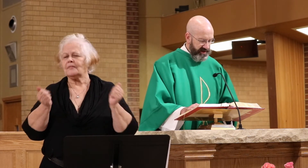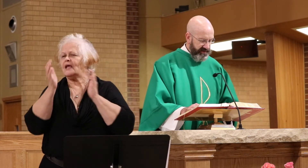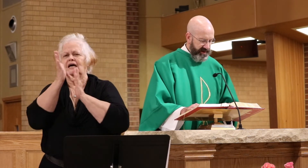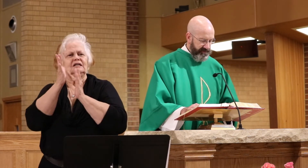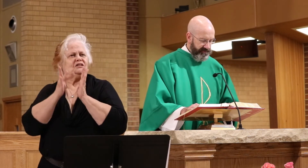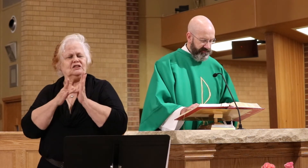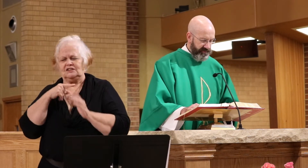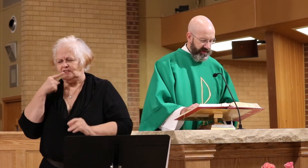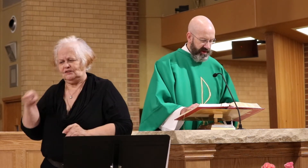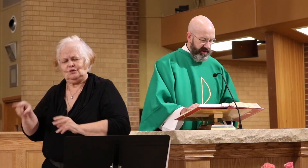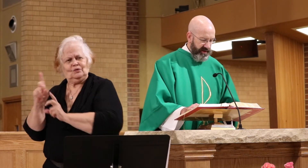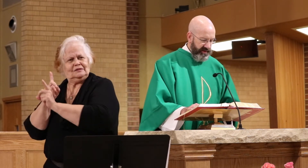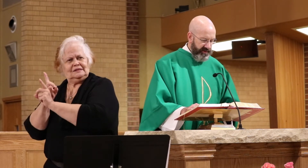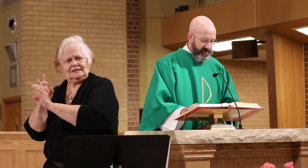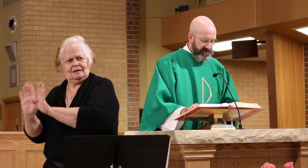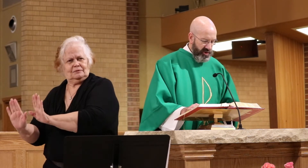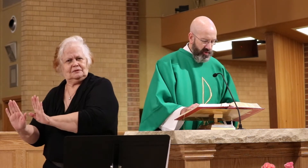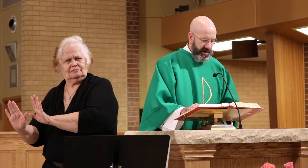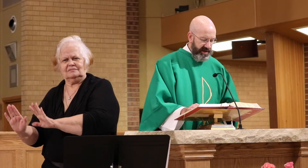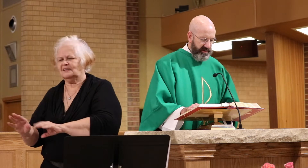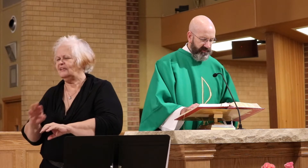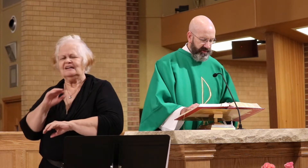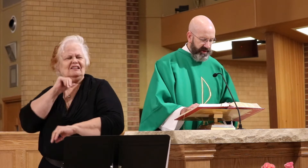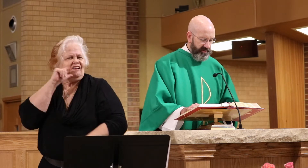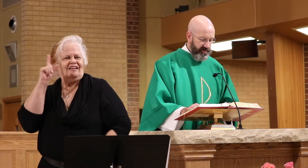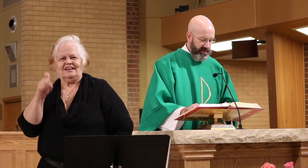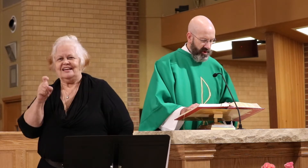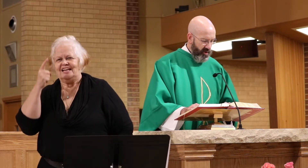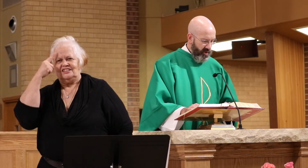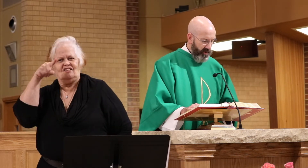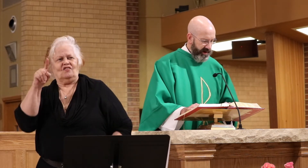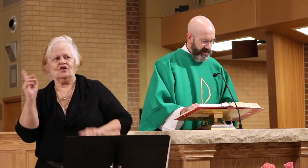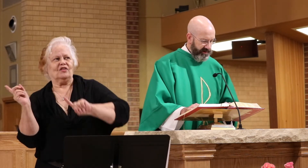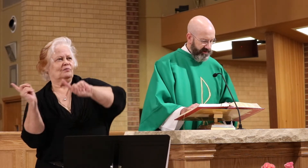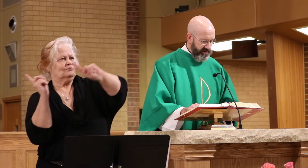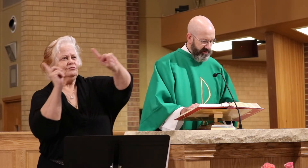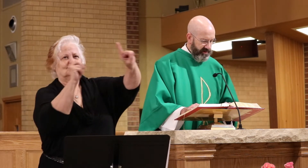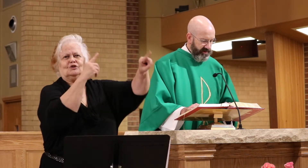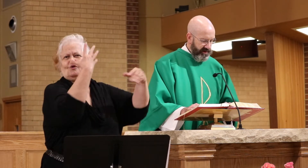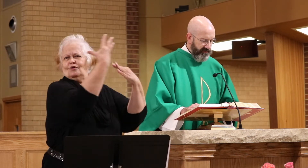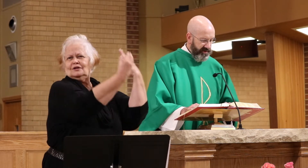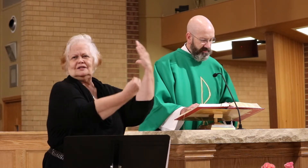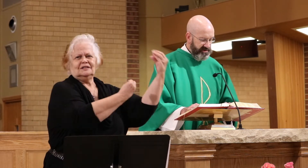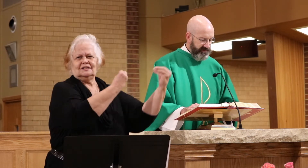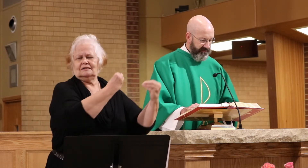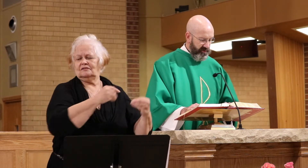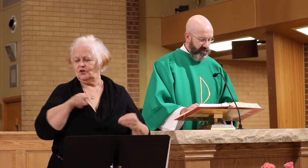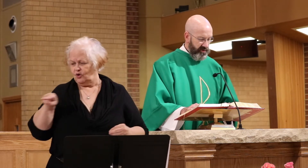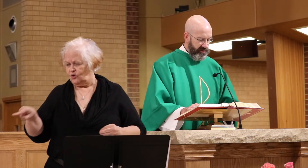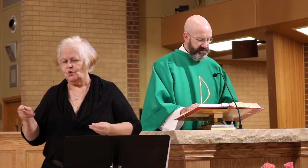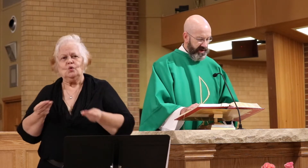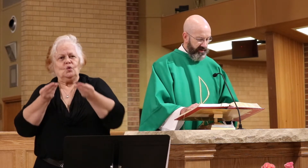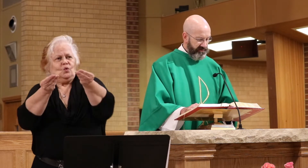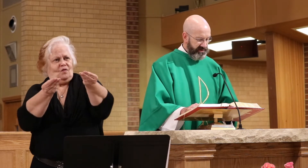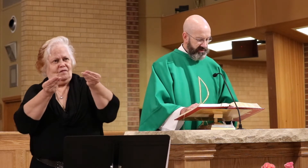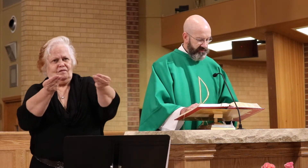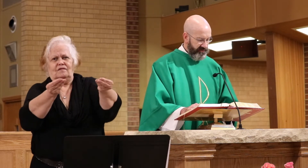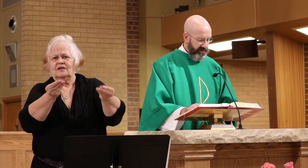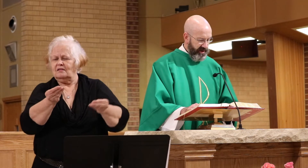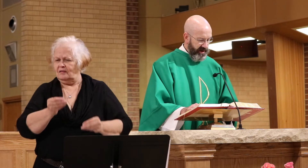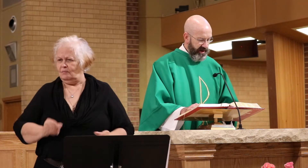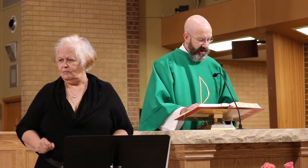Jesus said to them, "There is no need for them to go away. Give them some food